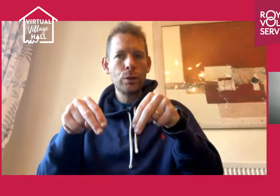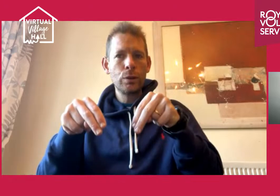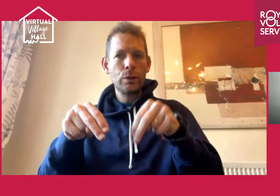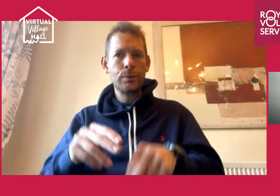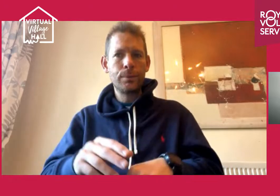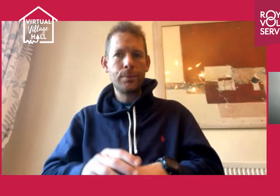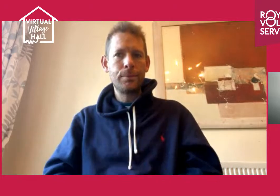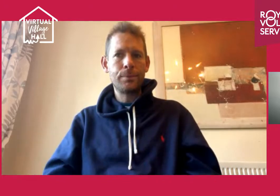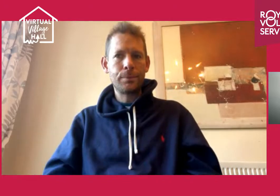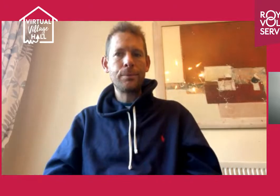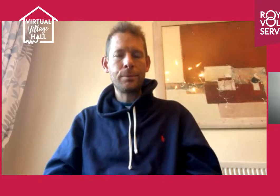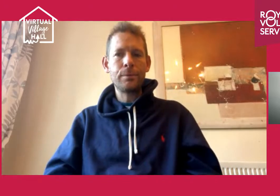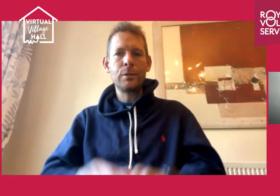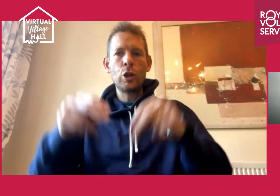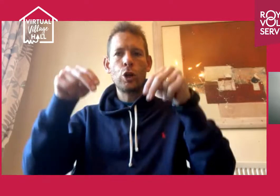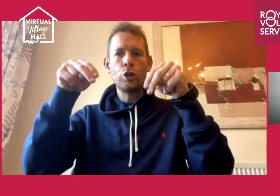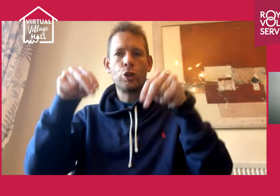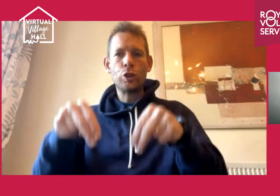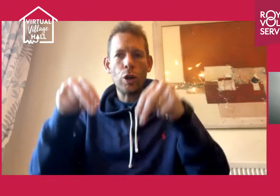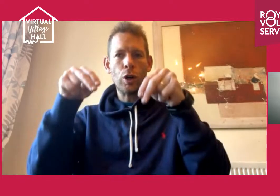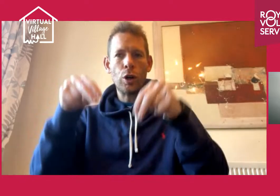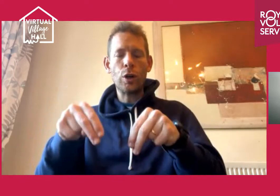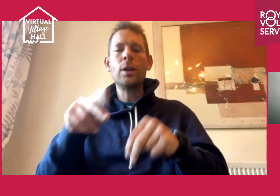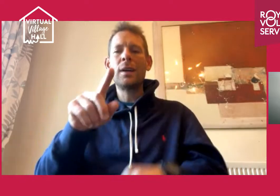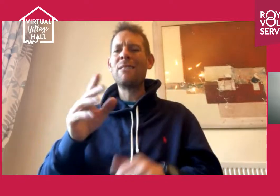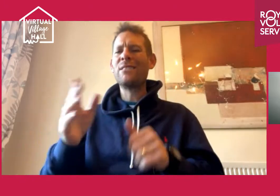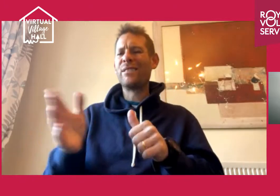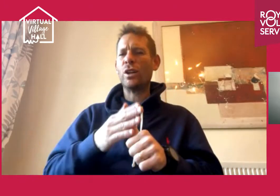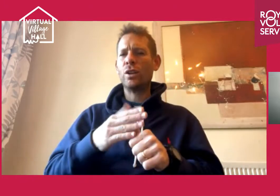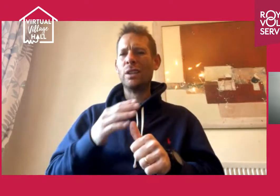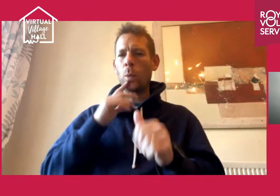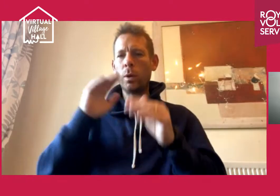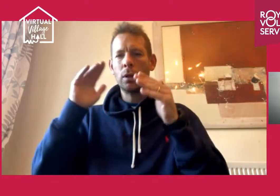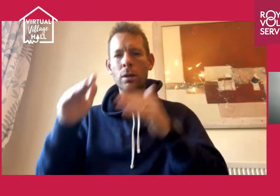And the first one is dog, dog.